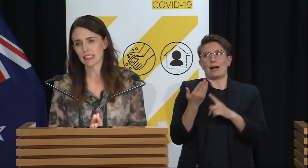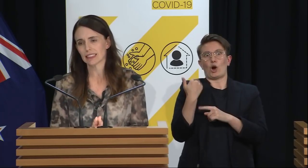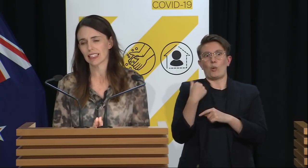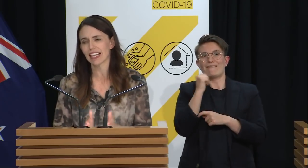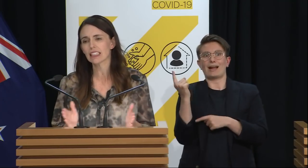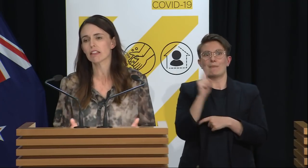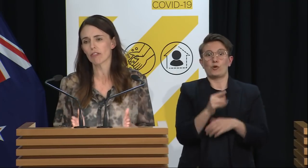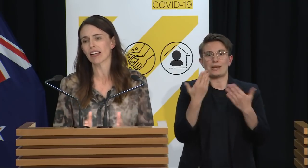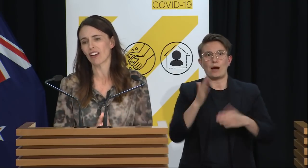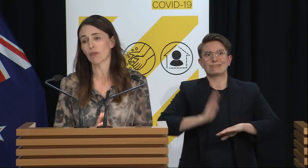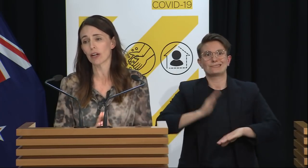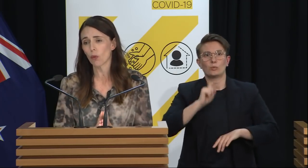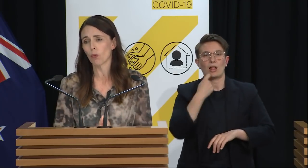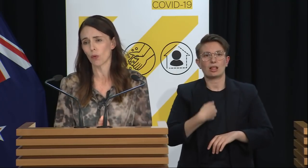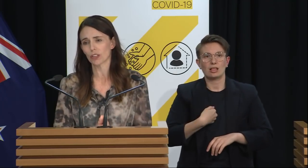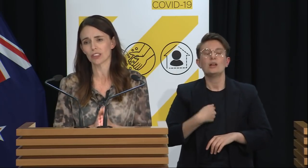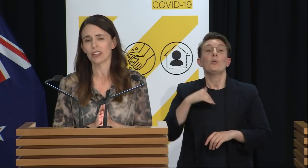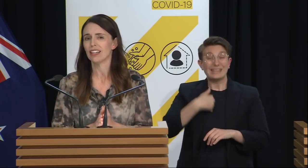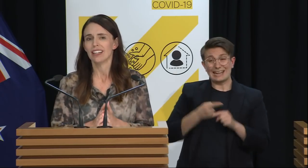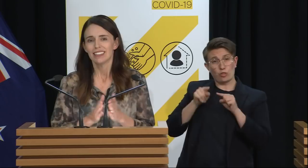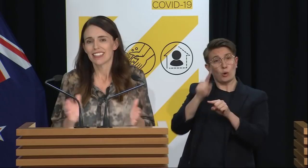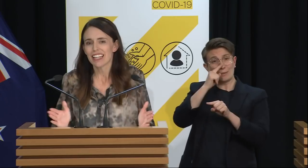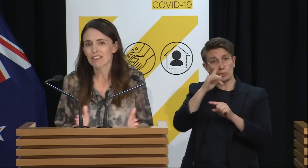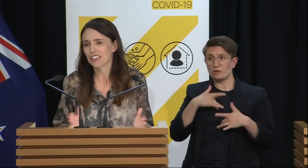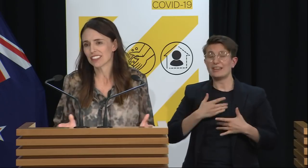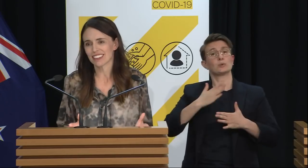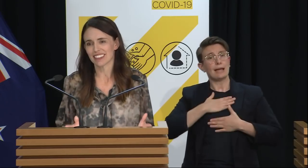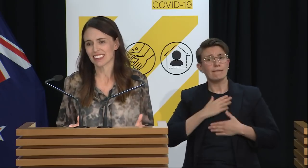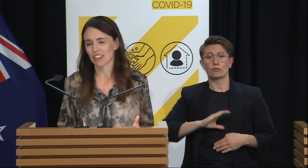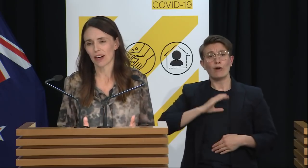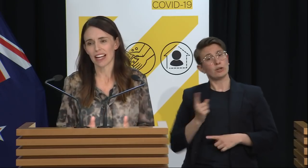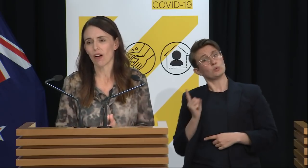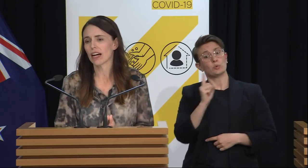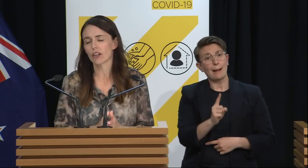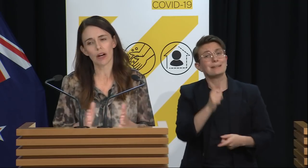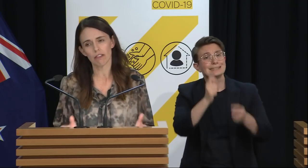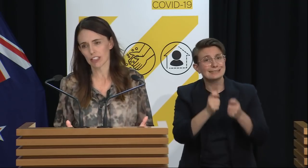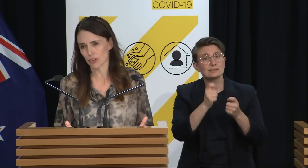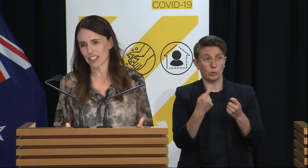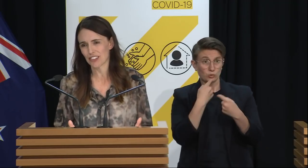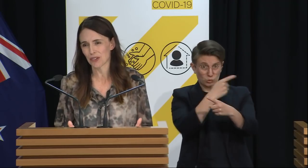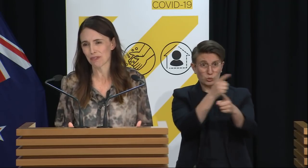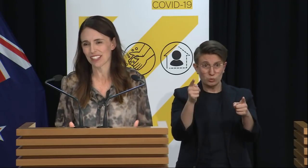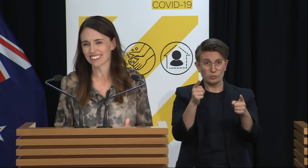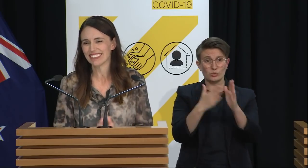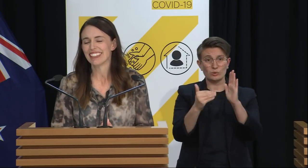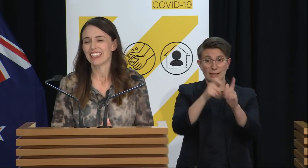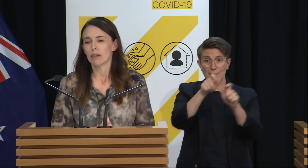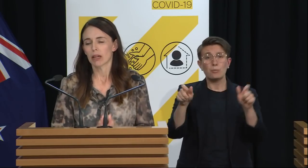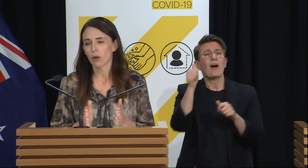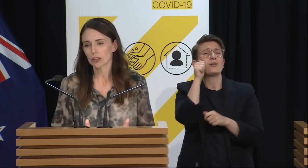still be tested. And that is the fine line we all walk. So to every New Zealander listening right now, I know how frustrated you will